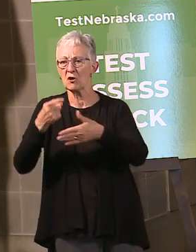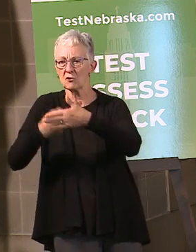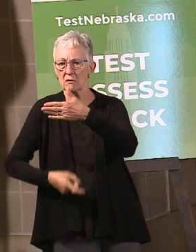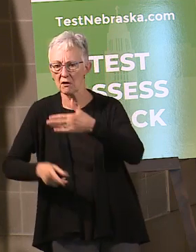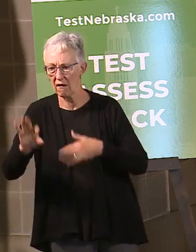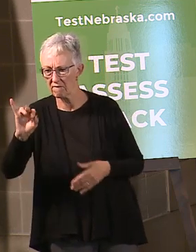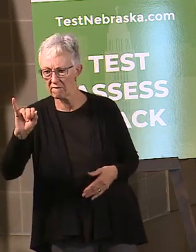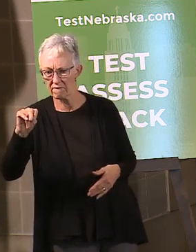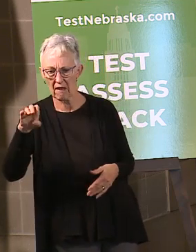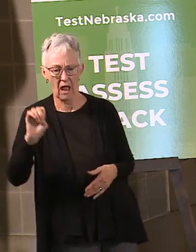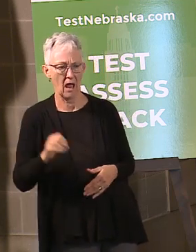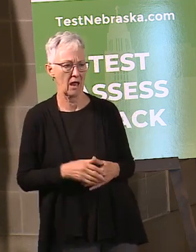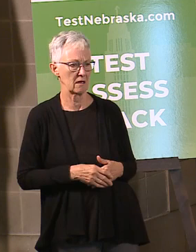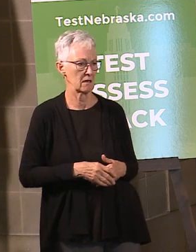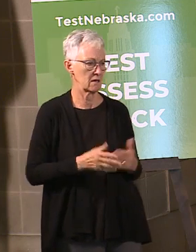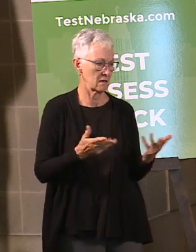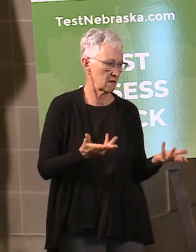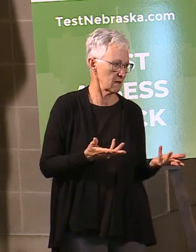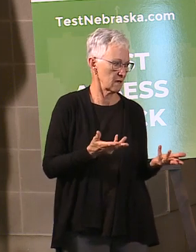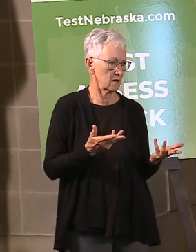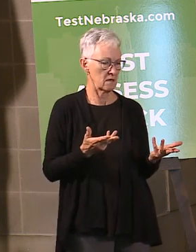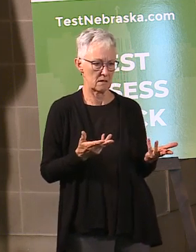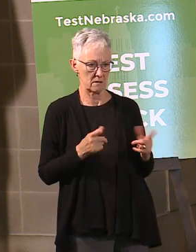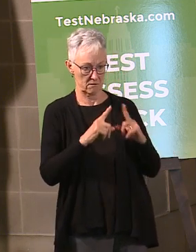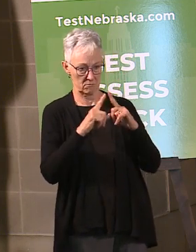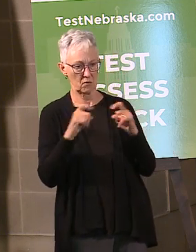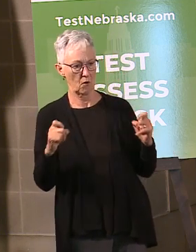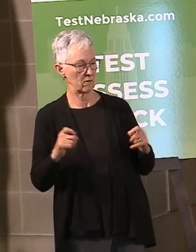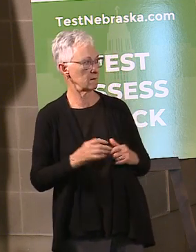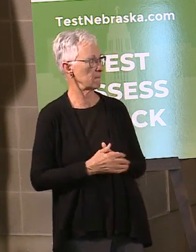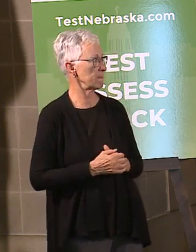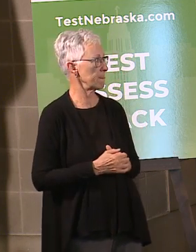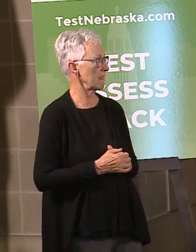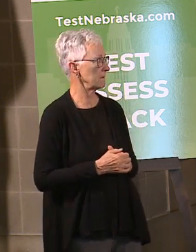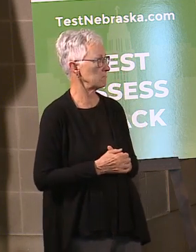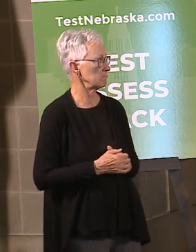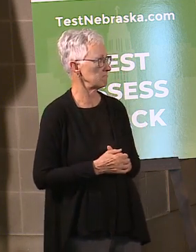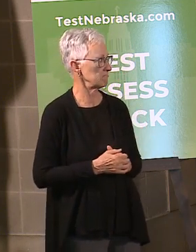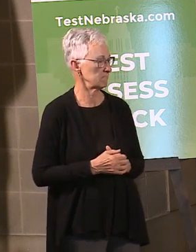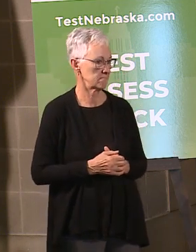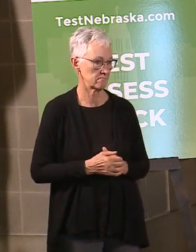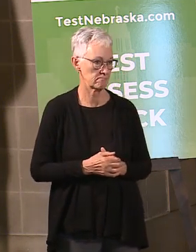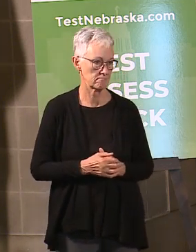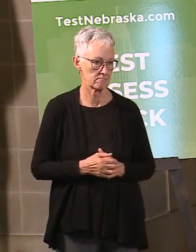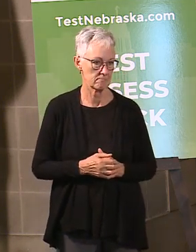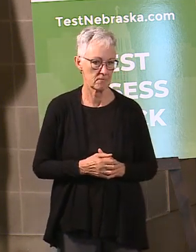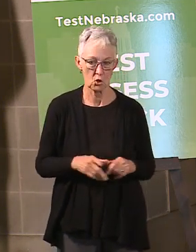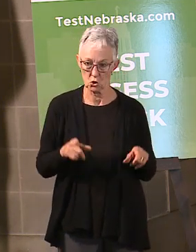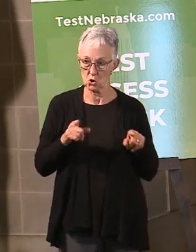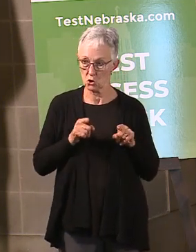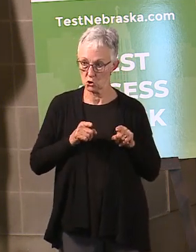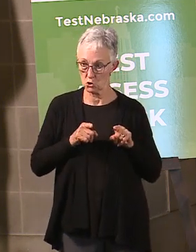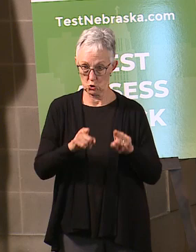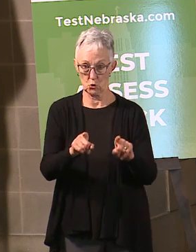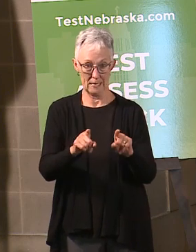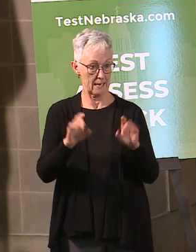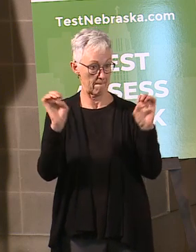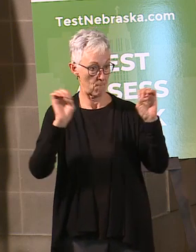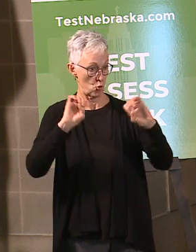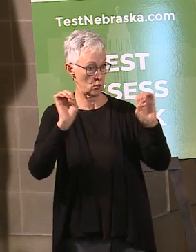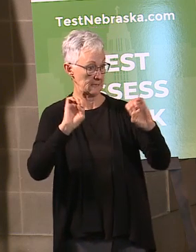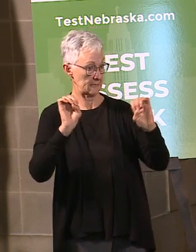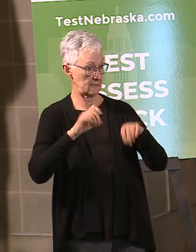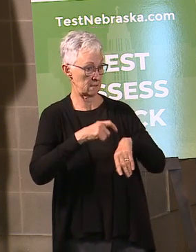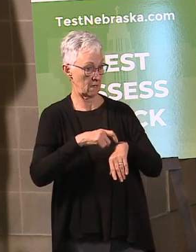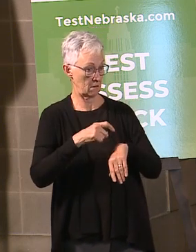broken in the establishment, the owner or the patrons or both. So again, I would say that in times of emergency, which we've got a declared emergency, not